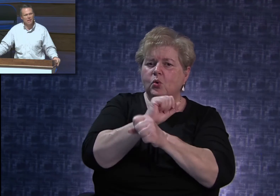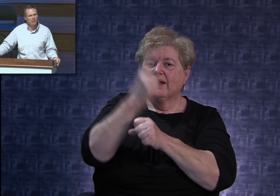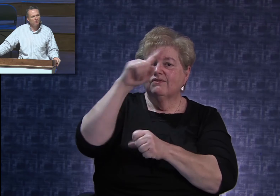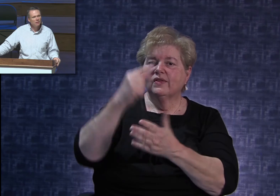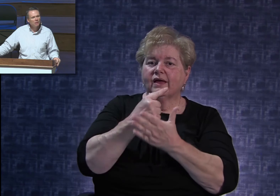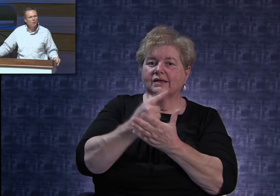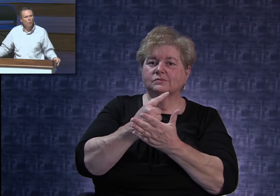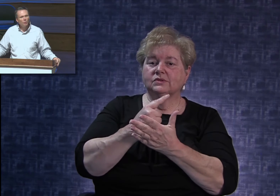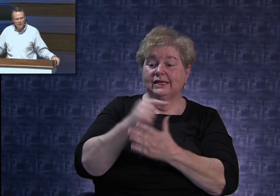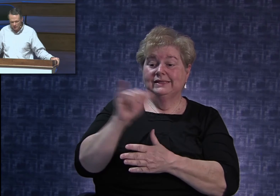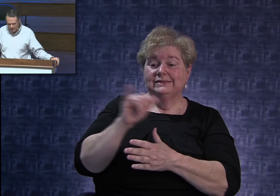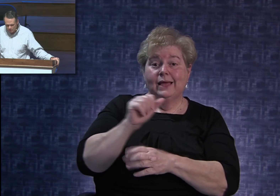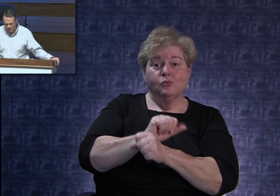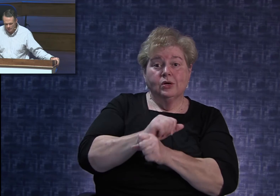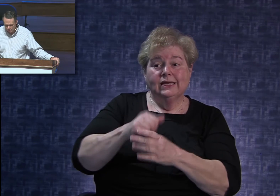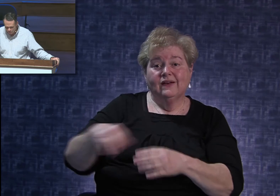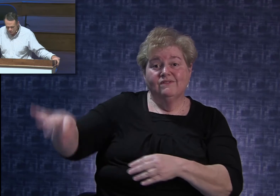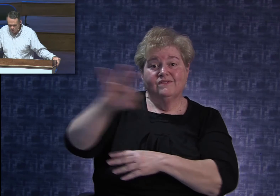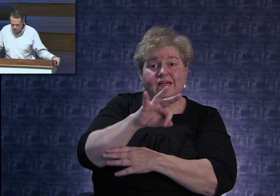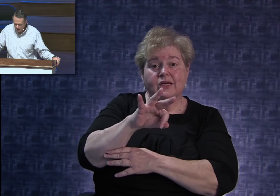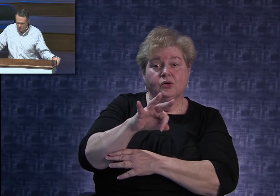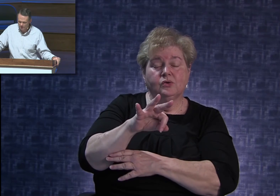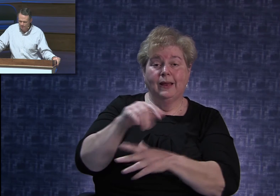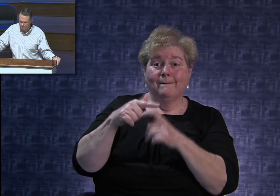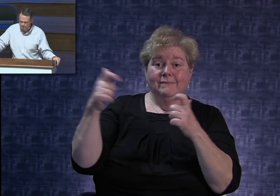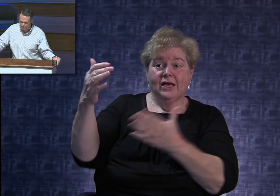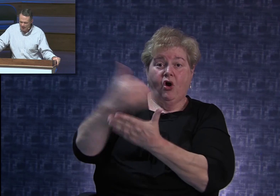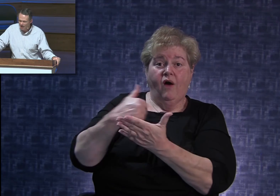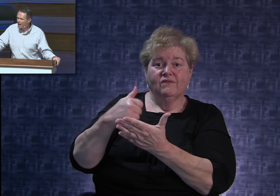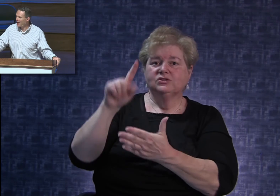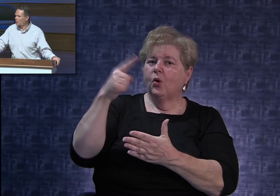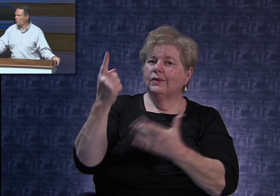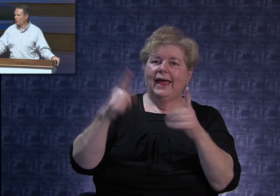only come when we are laboring for Christ.